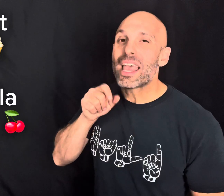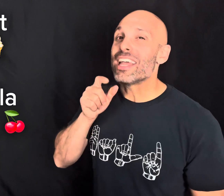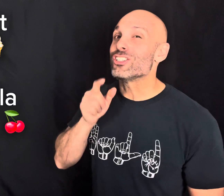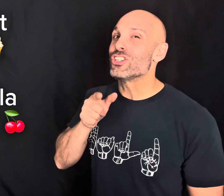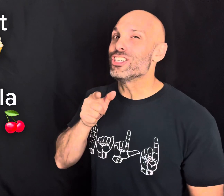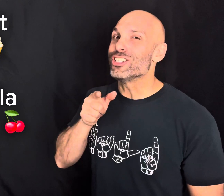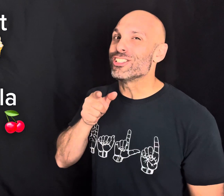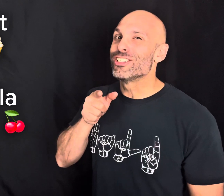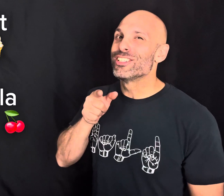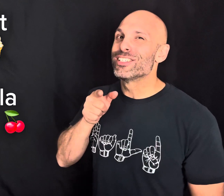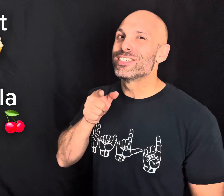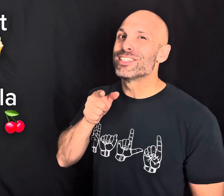and cheese.